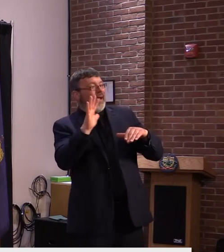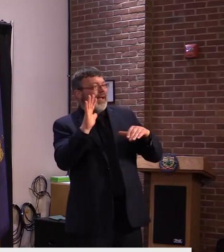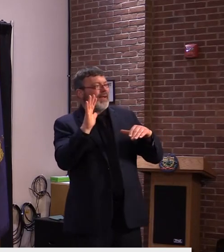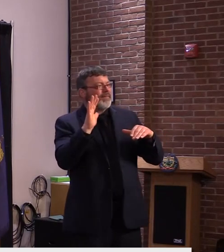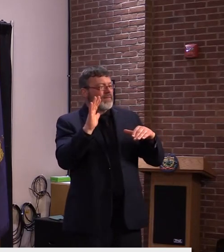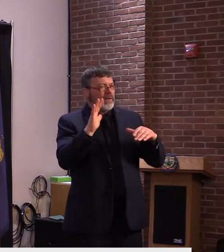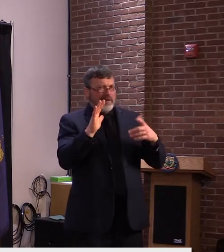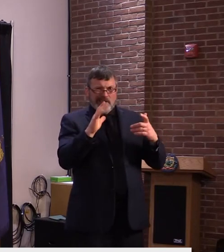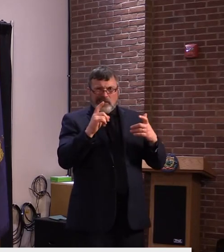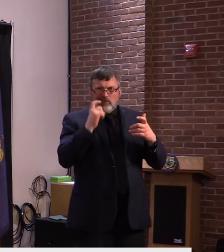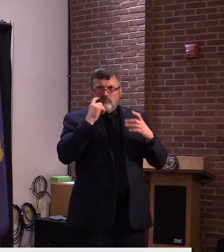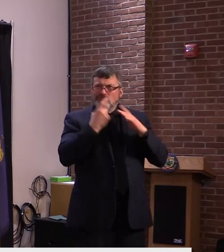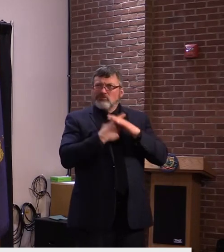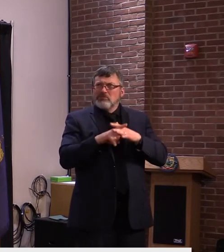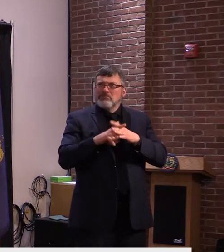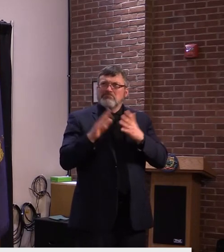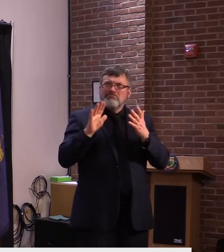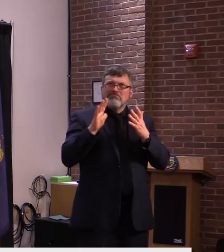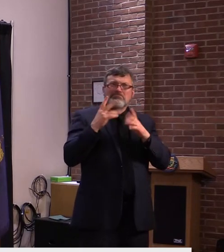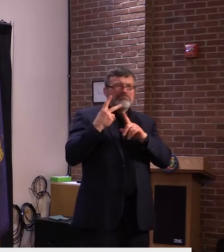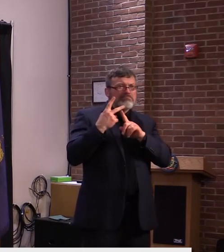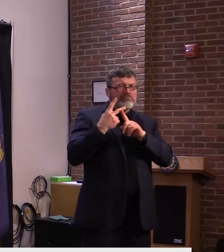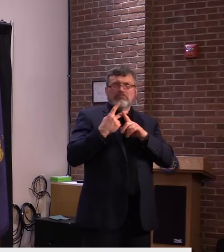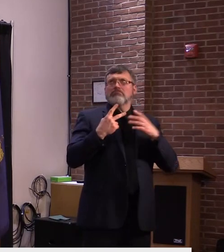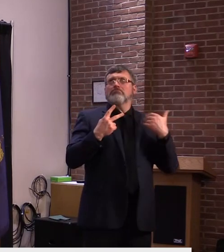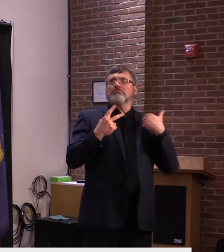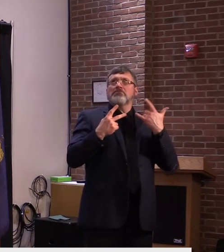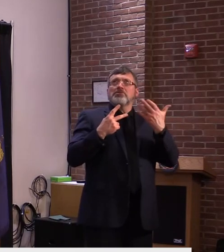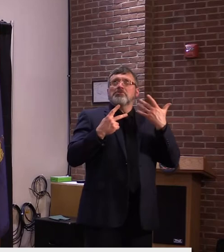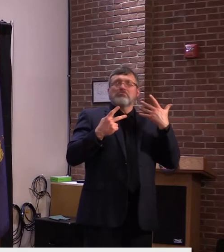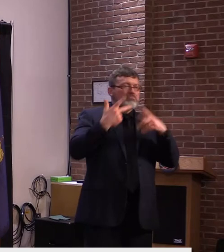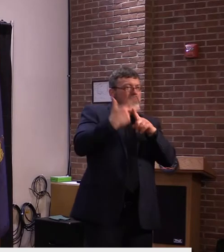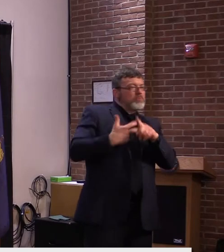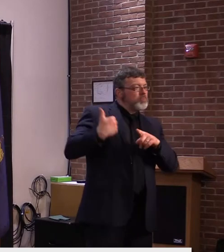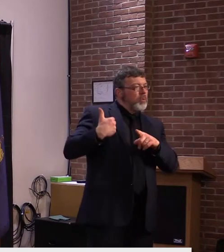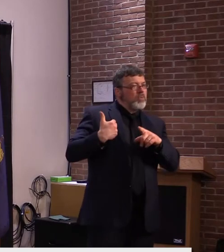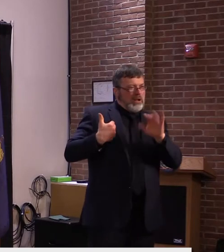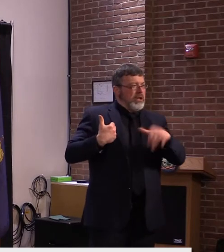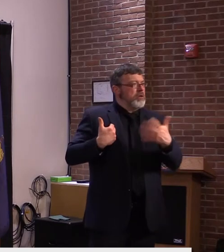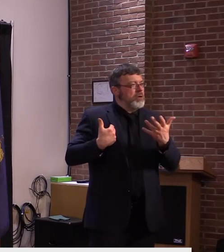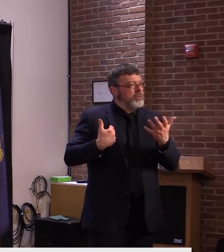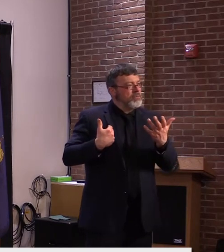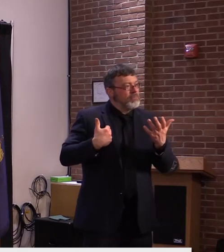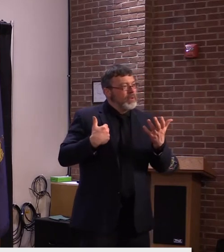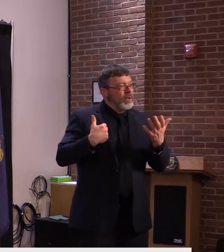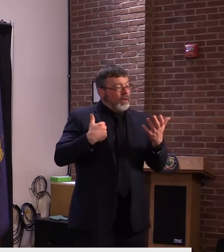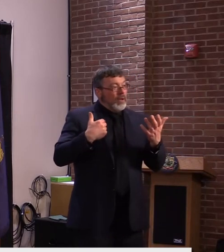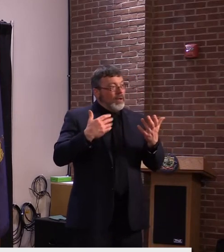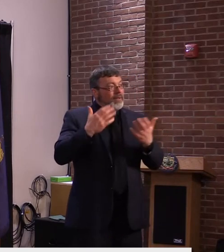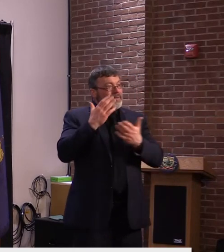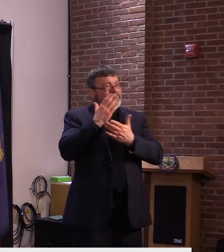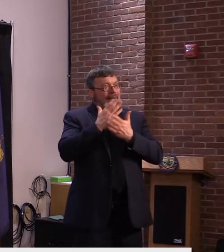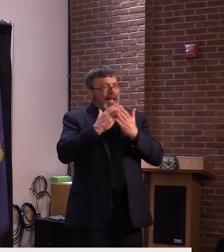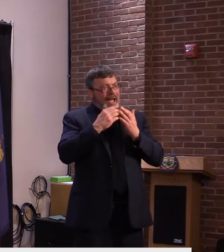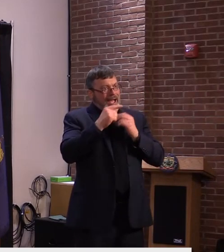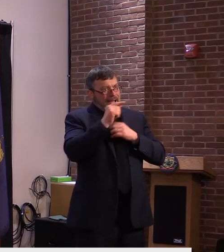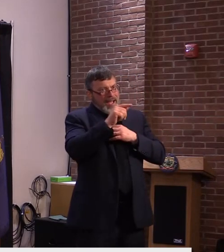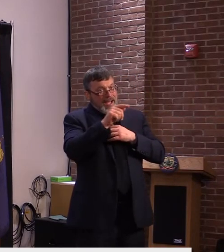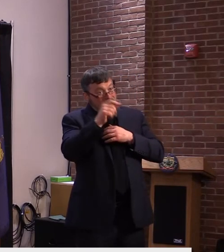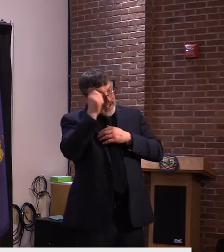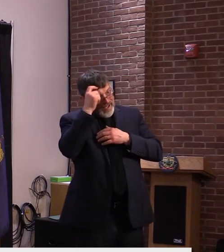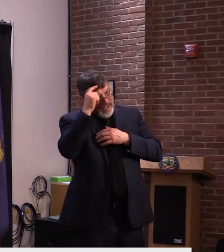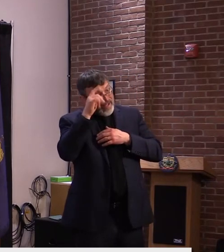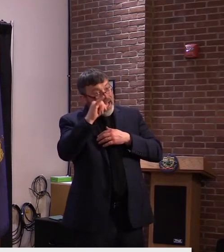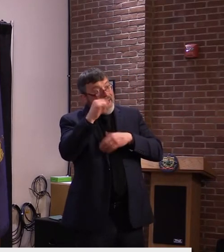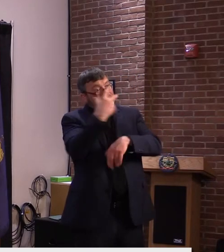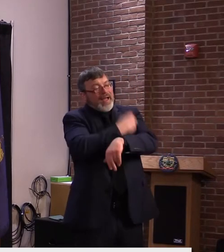and, for them. And some are still under emergency use authorization and haven't yet achieved